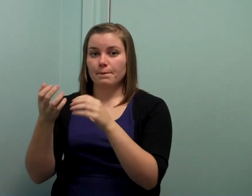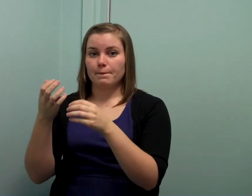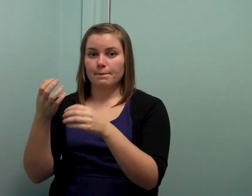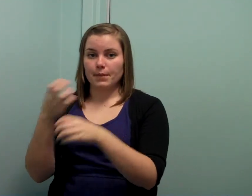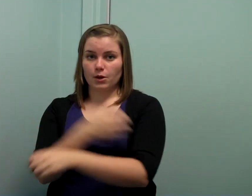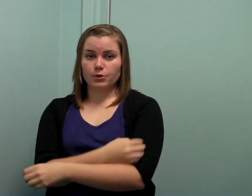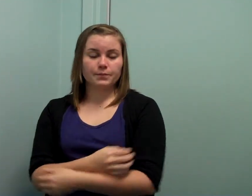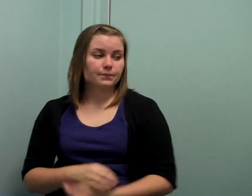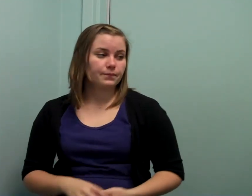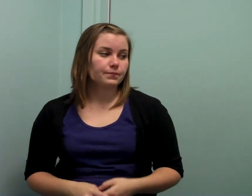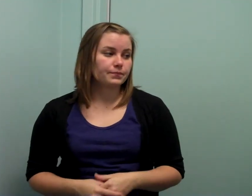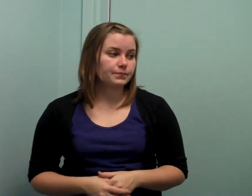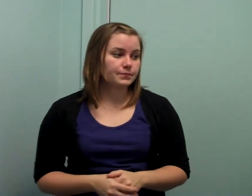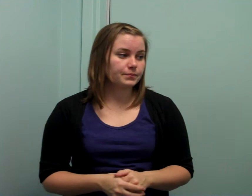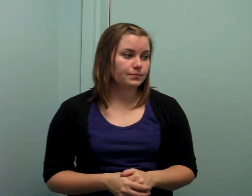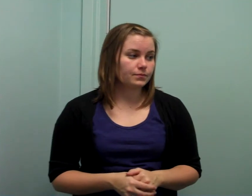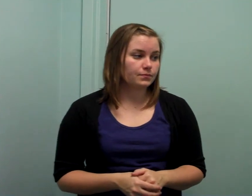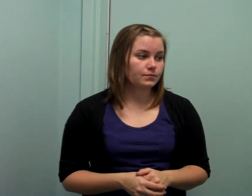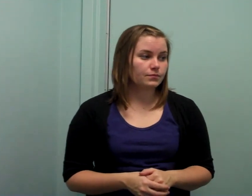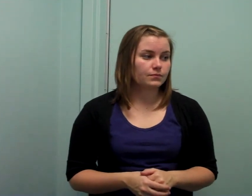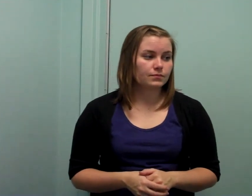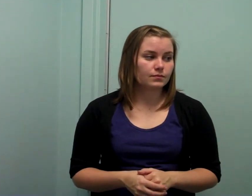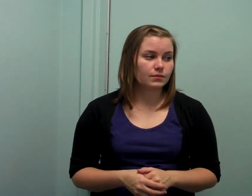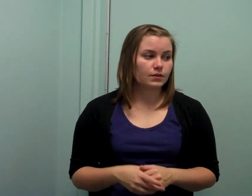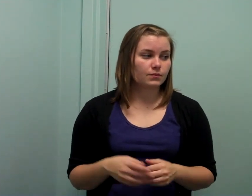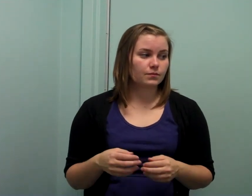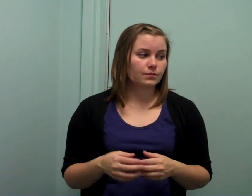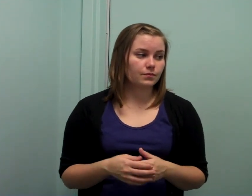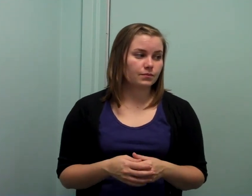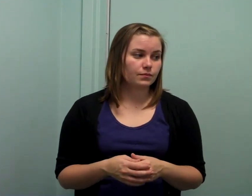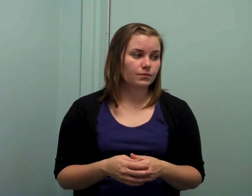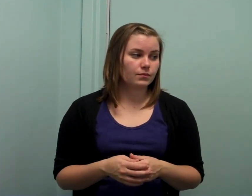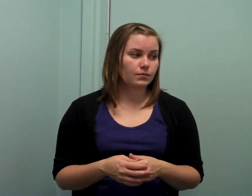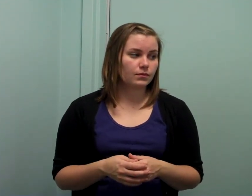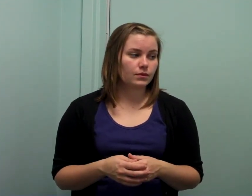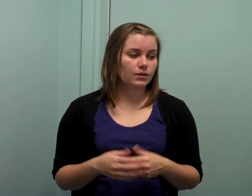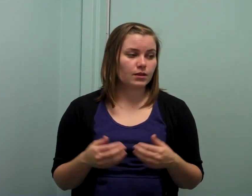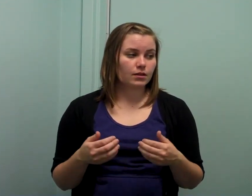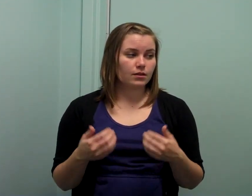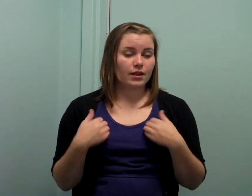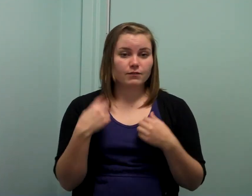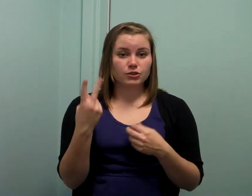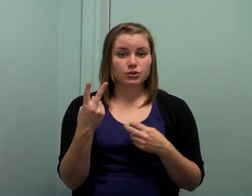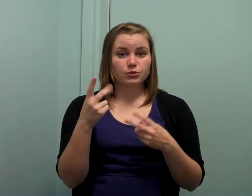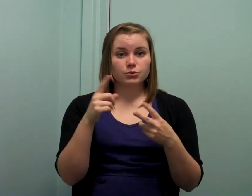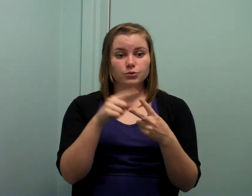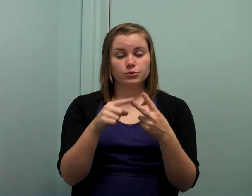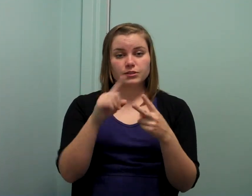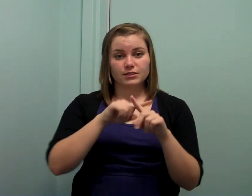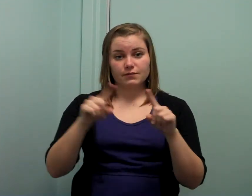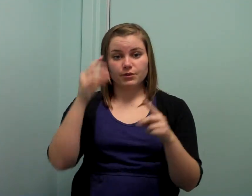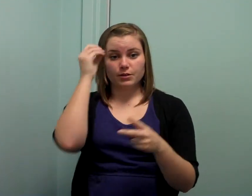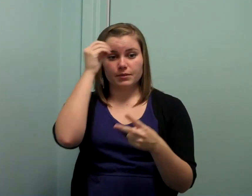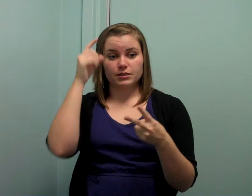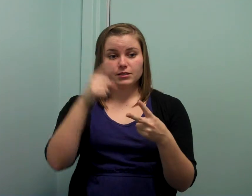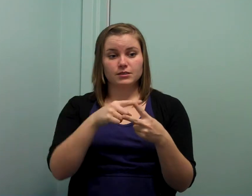double-headed horse. One was the traditional appeal to the wealthy, protect them and reduce